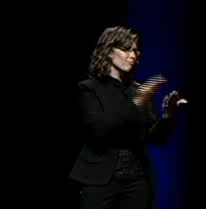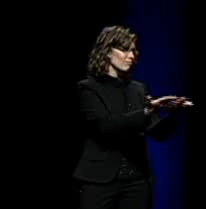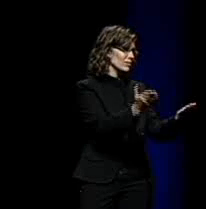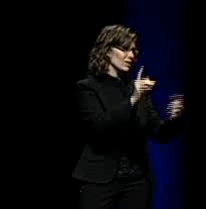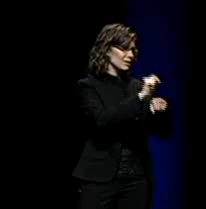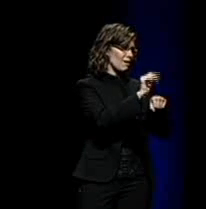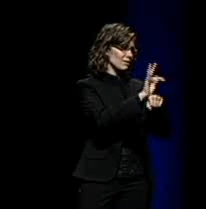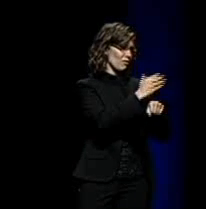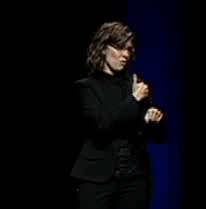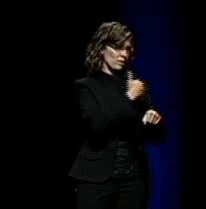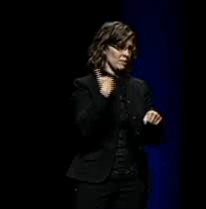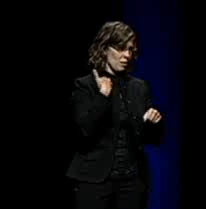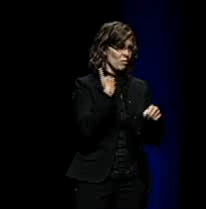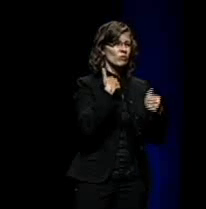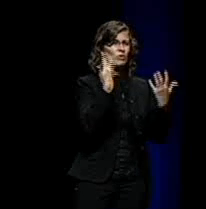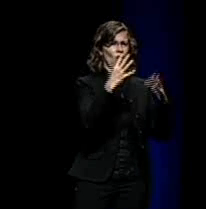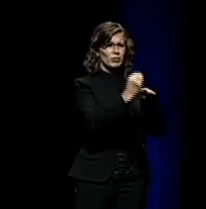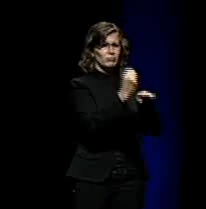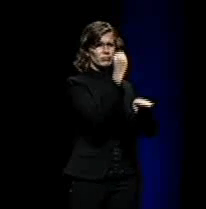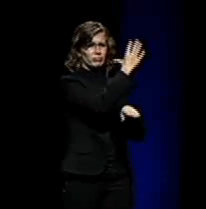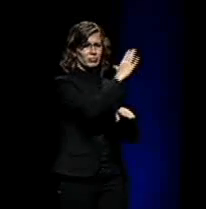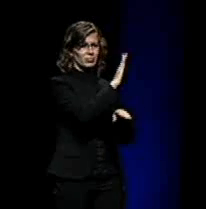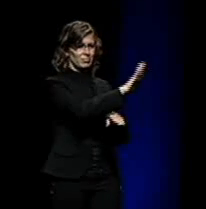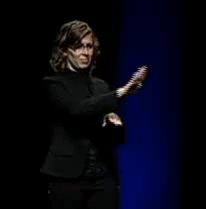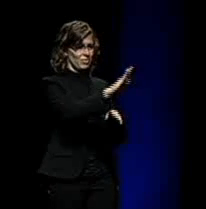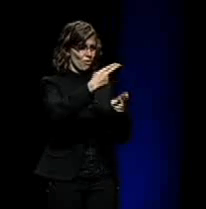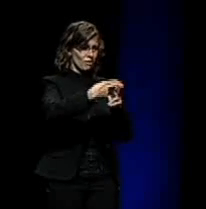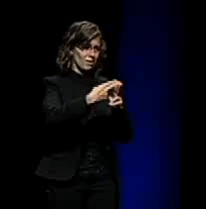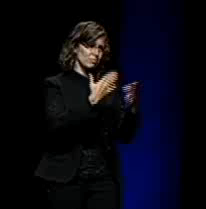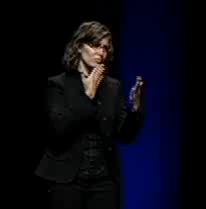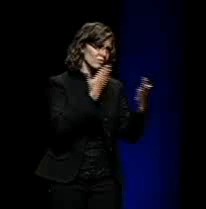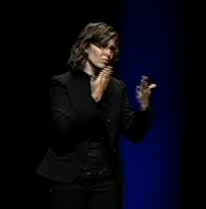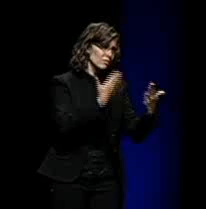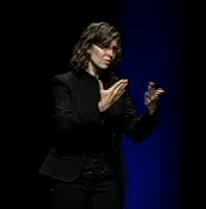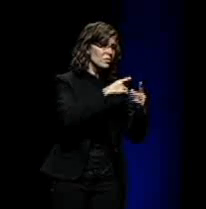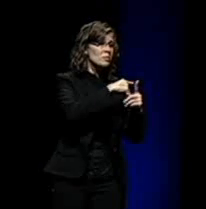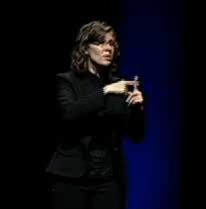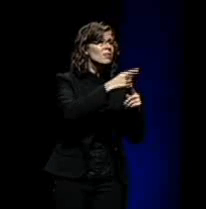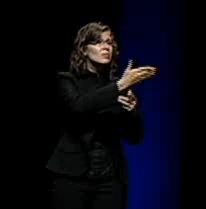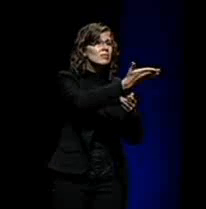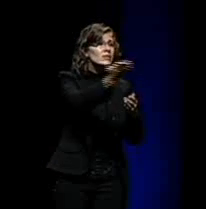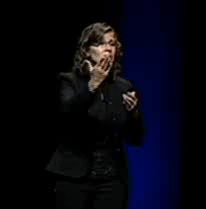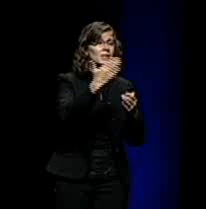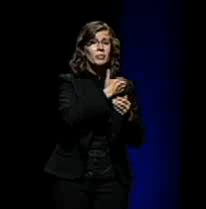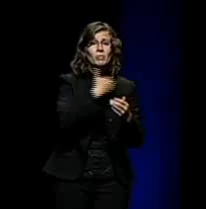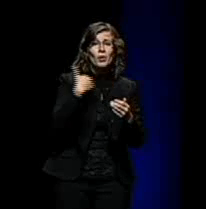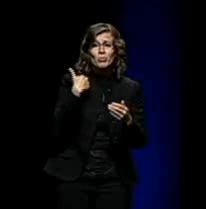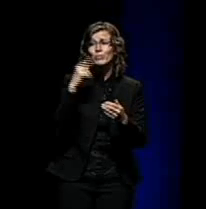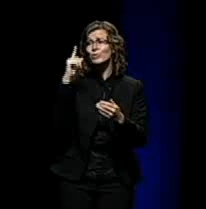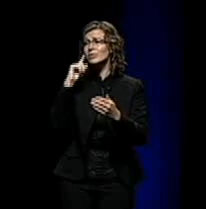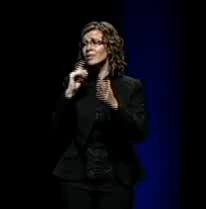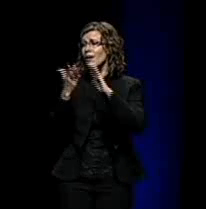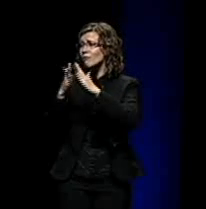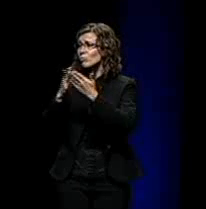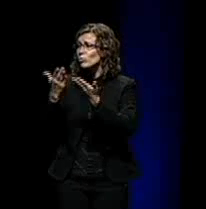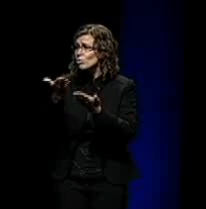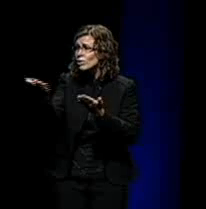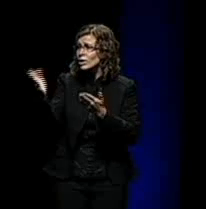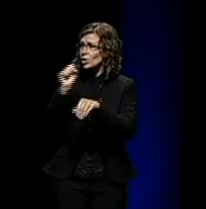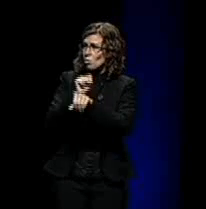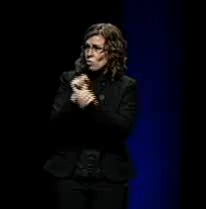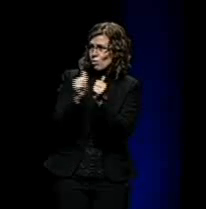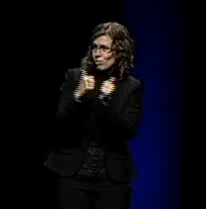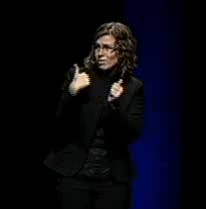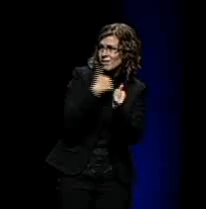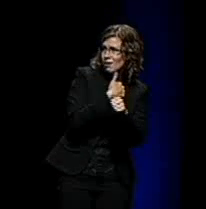members. You saw their names earlier, and those of our members and the deaf community who worked with us on the